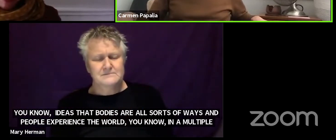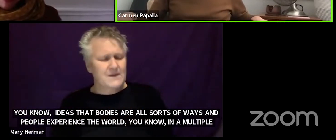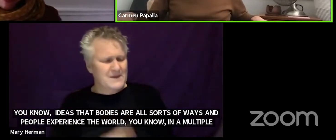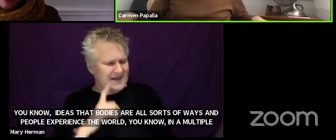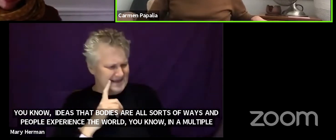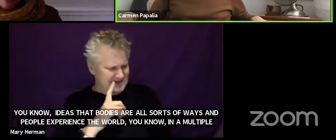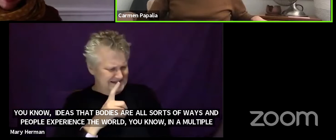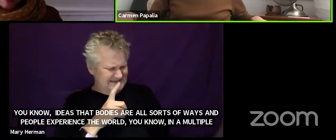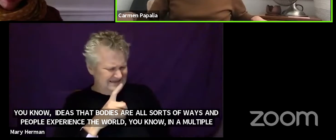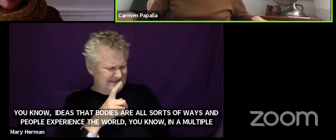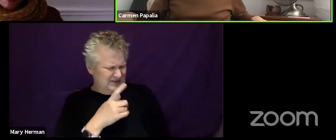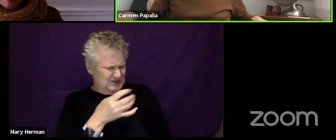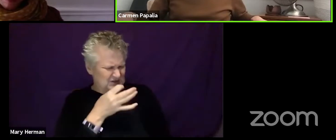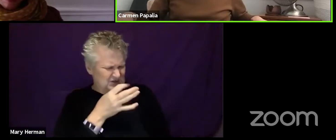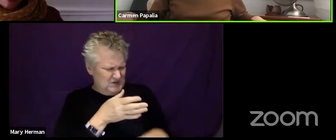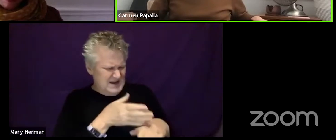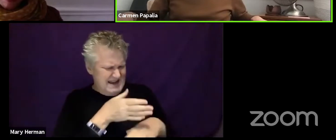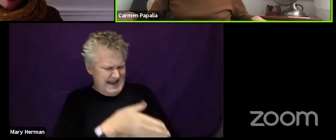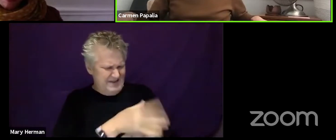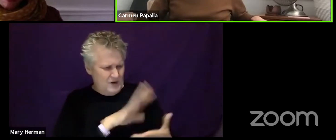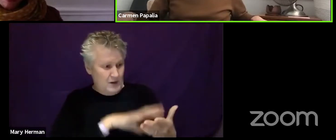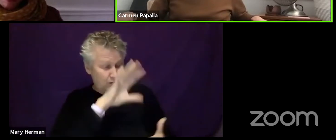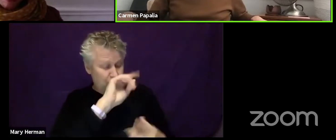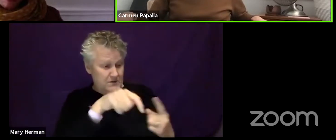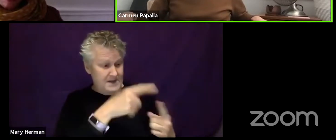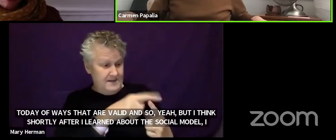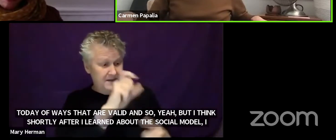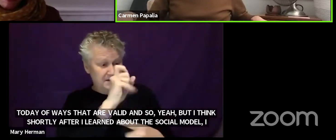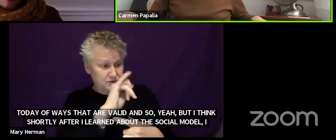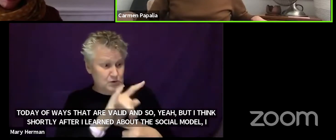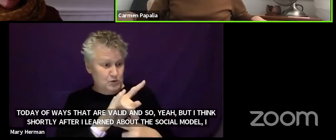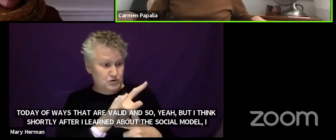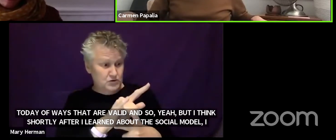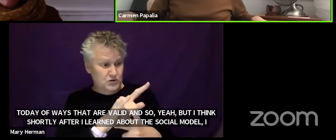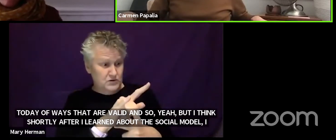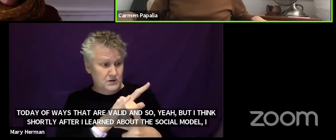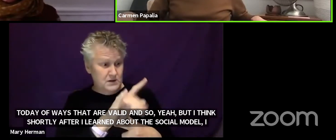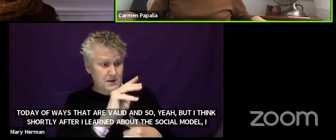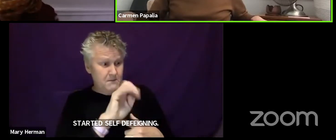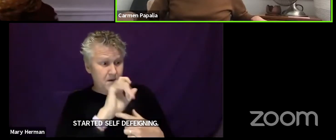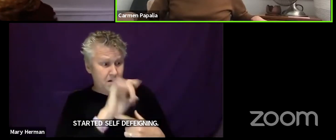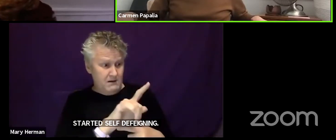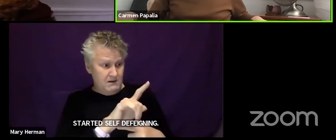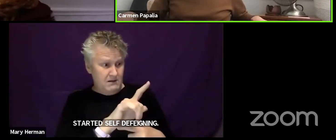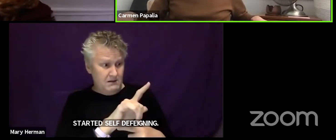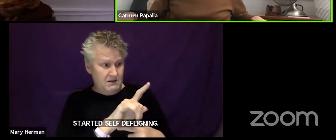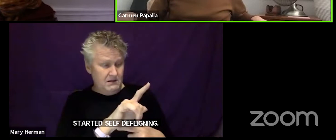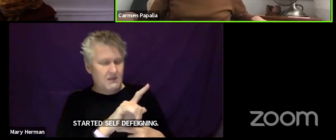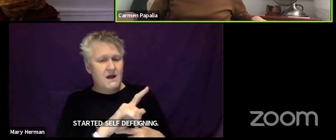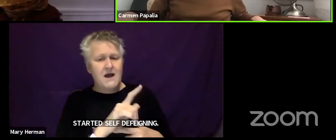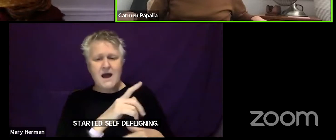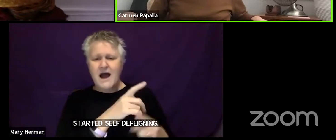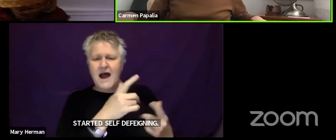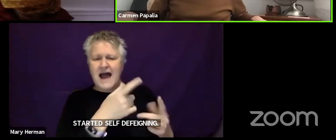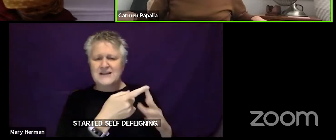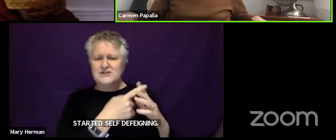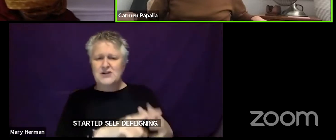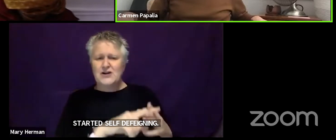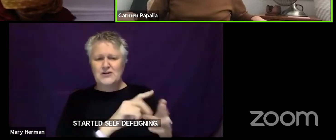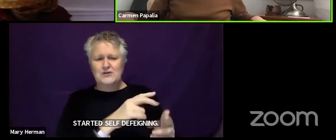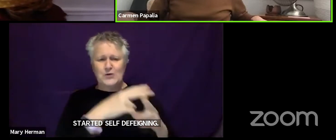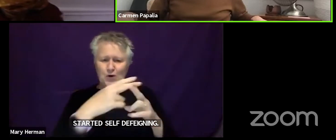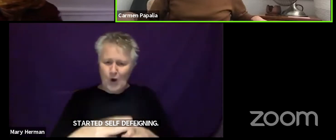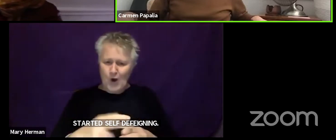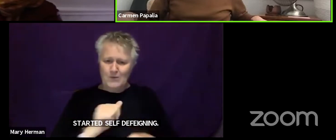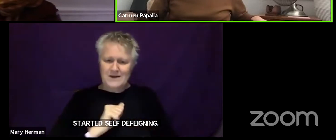about the social model, I started self-defining. Like I started calling myself a non-visual learner first,